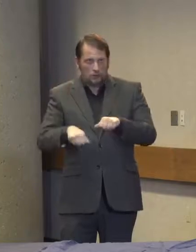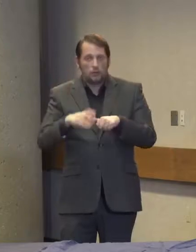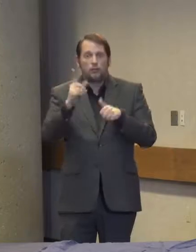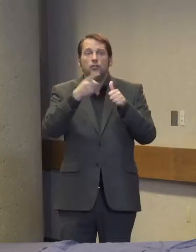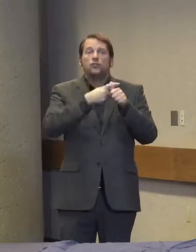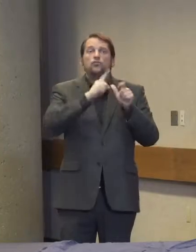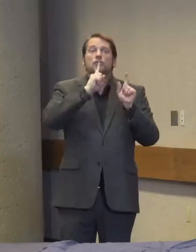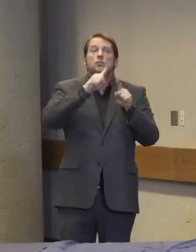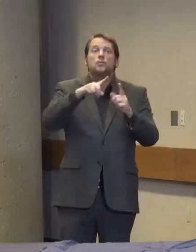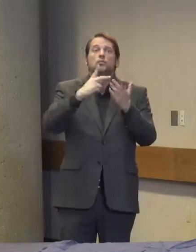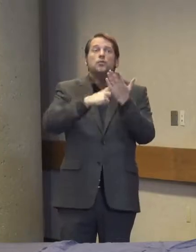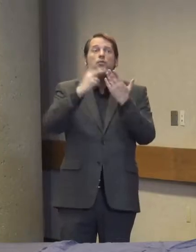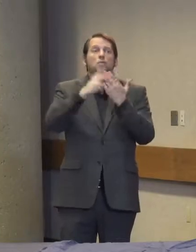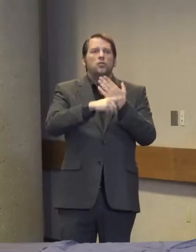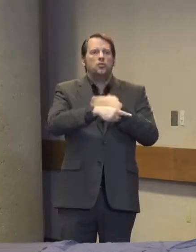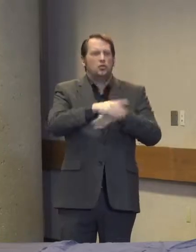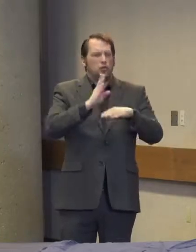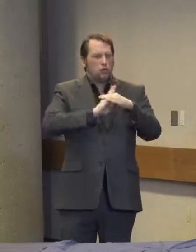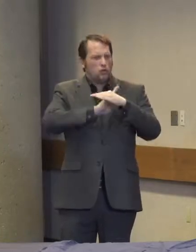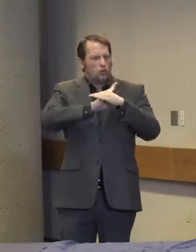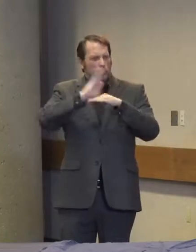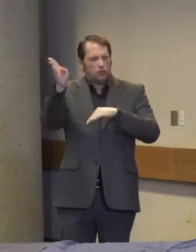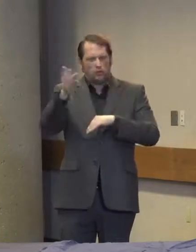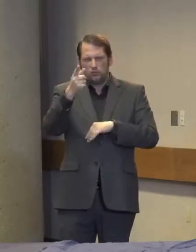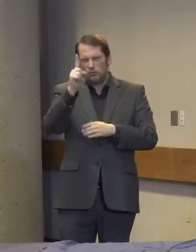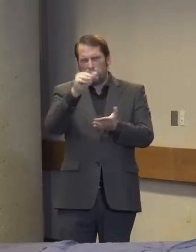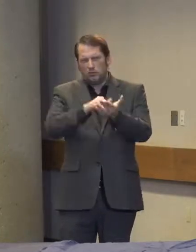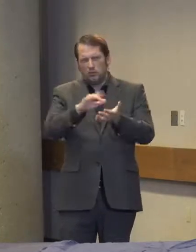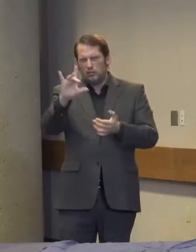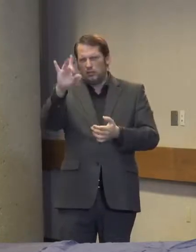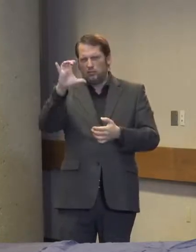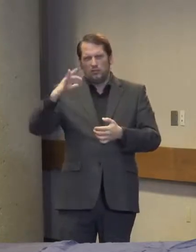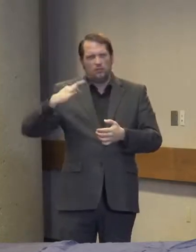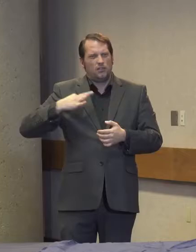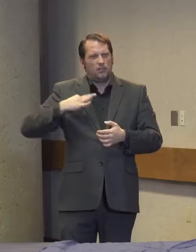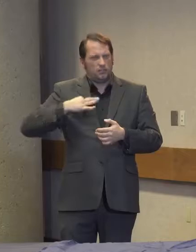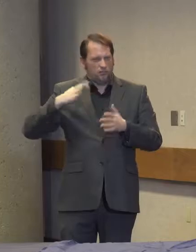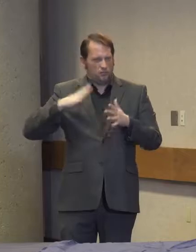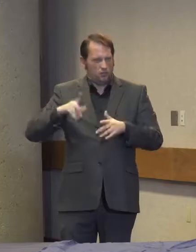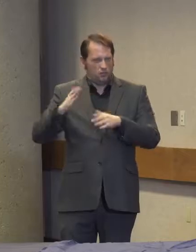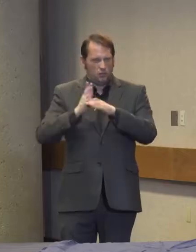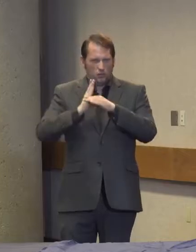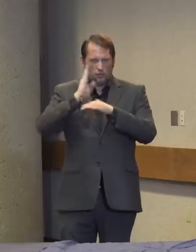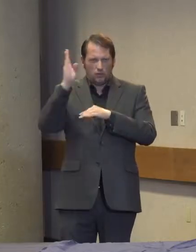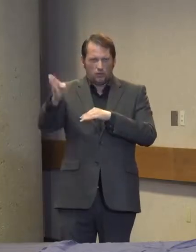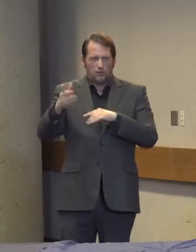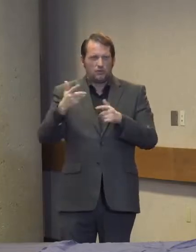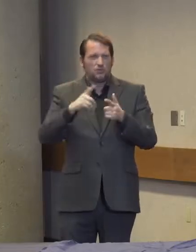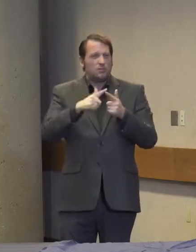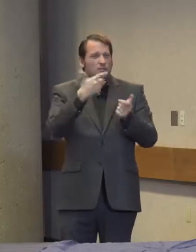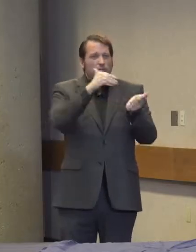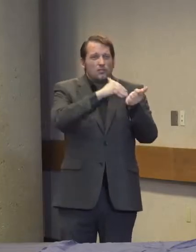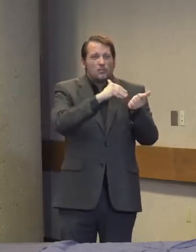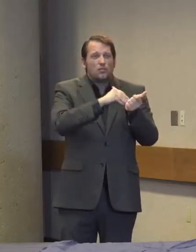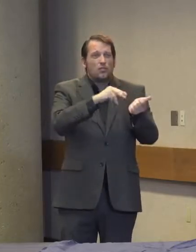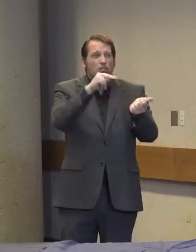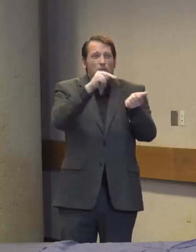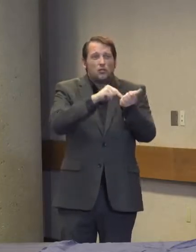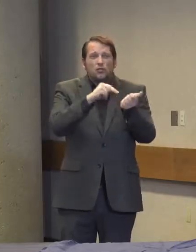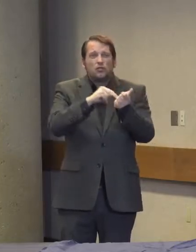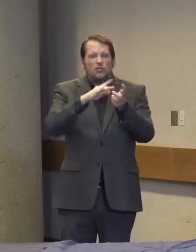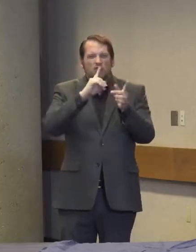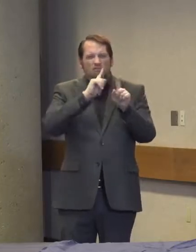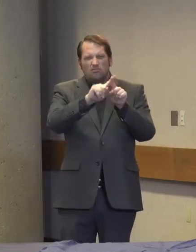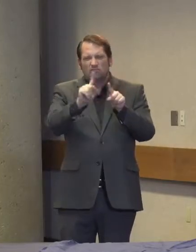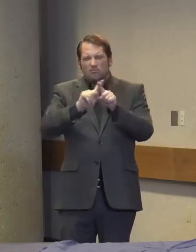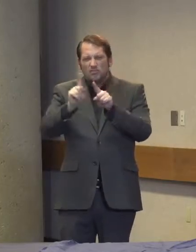1,800 recruited volunteers who range from physicians, nurses, pharmacists, and other clinical expertise that we will utilize